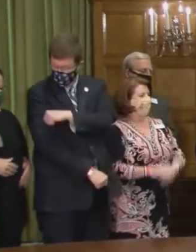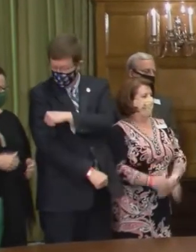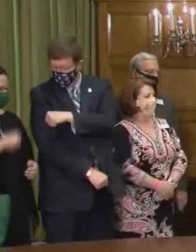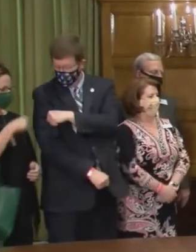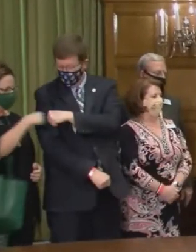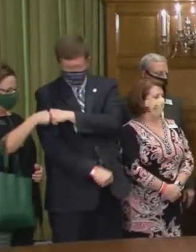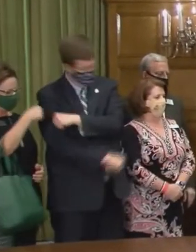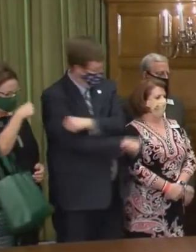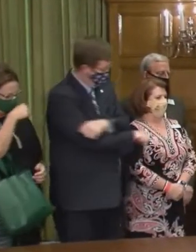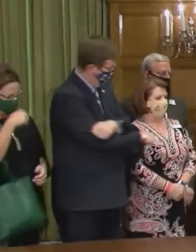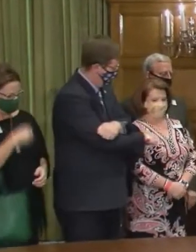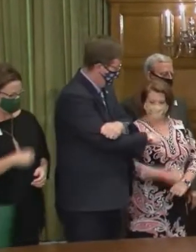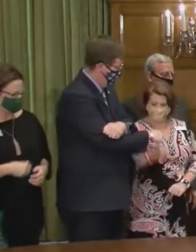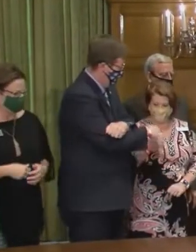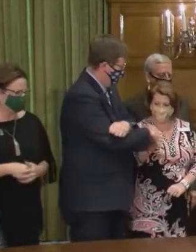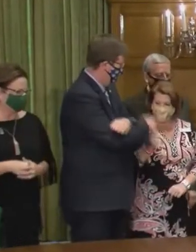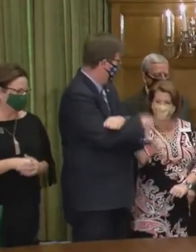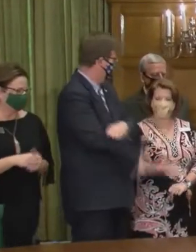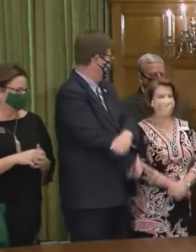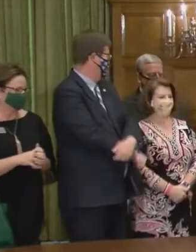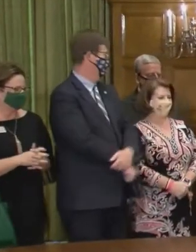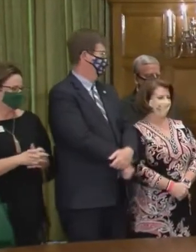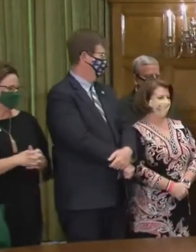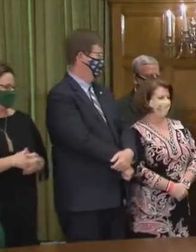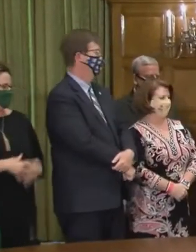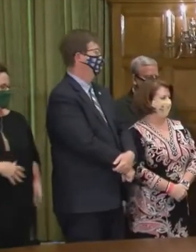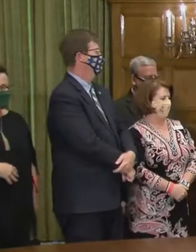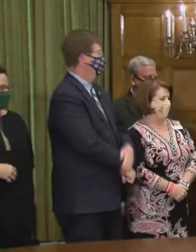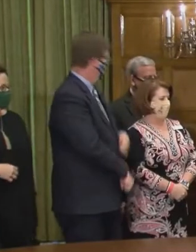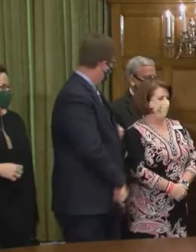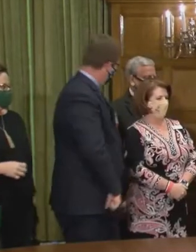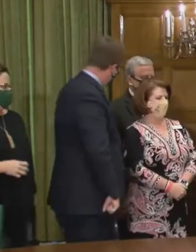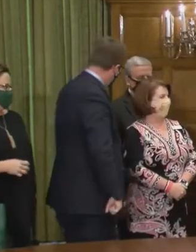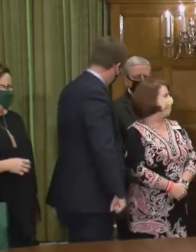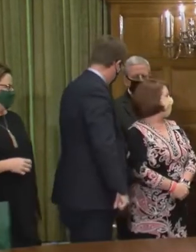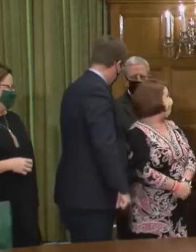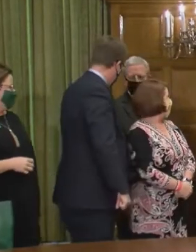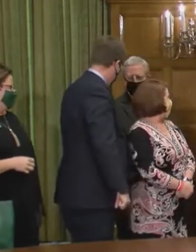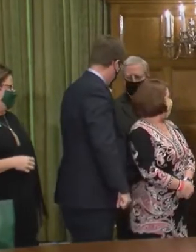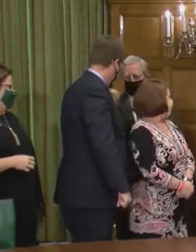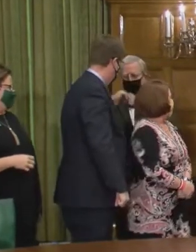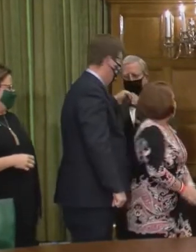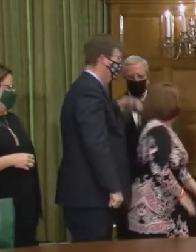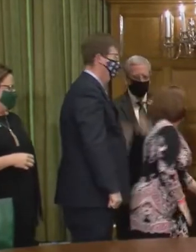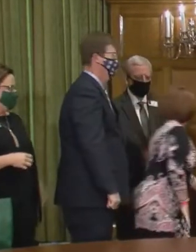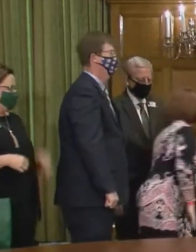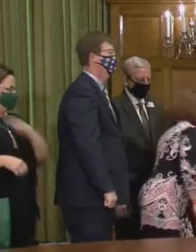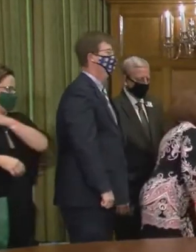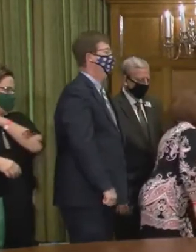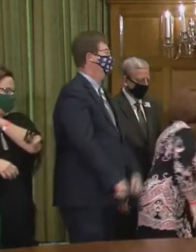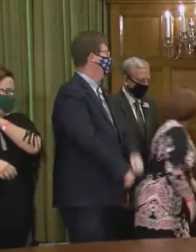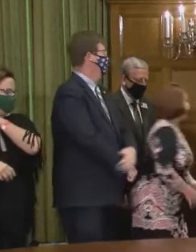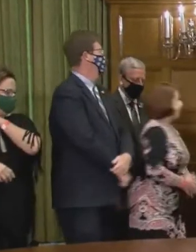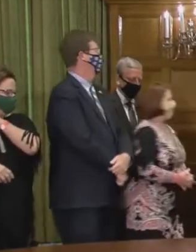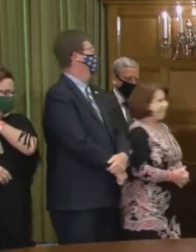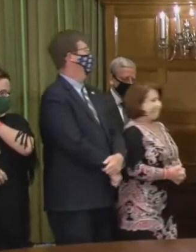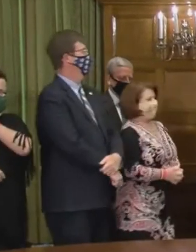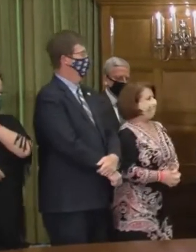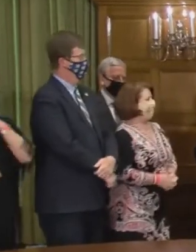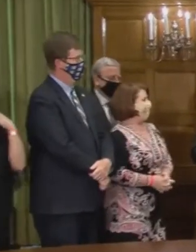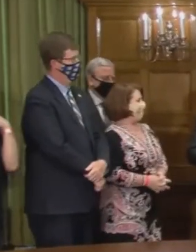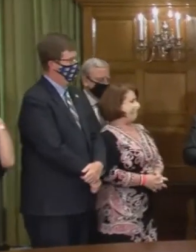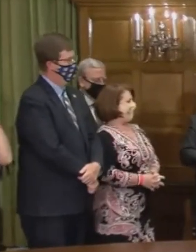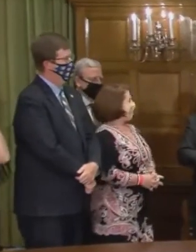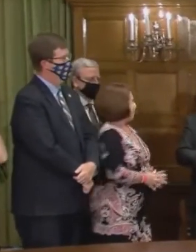Thank you, Missy. Thank you so much. And let's see here. Representative Cozart. Thank you, sir. Thank you. Let's see